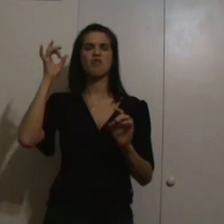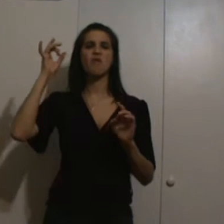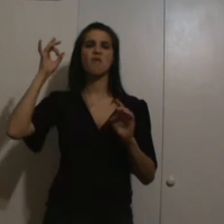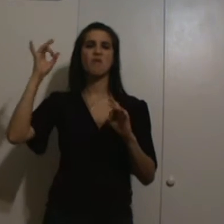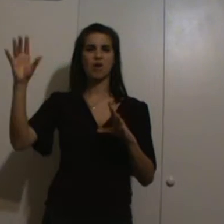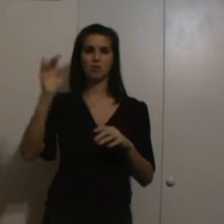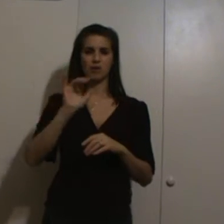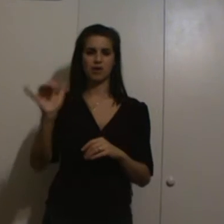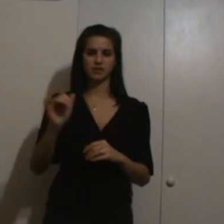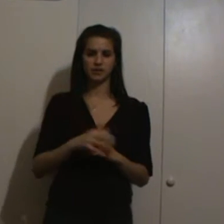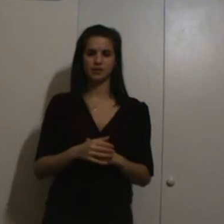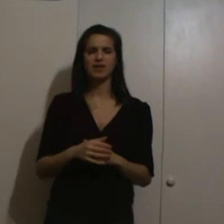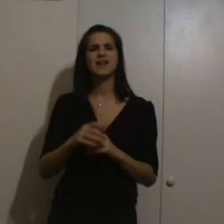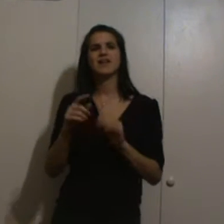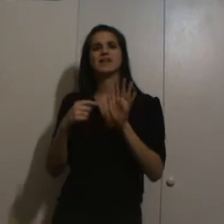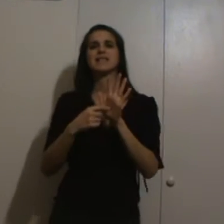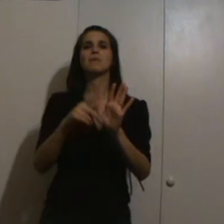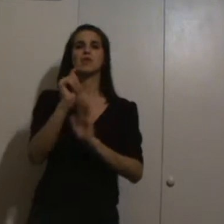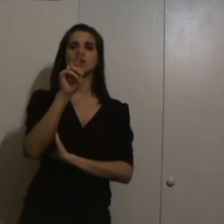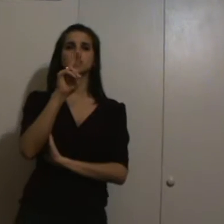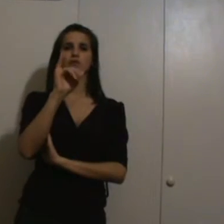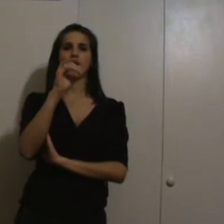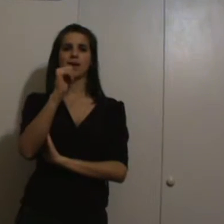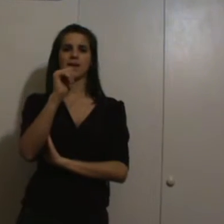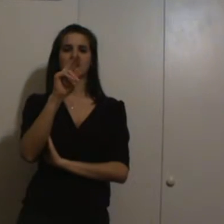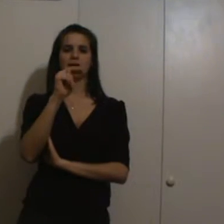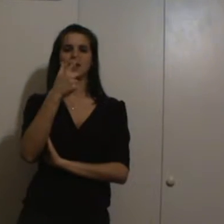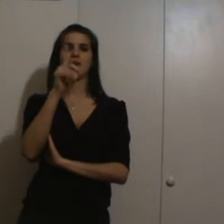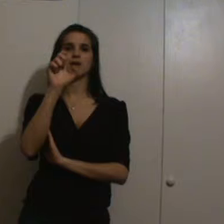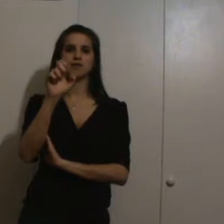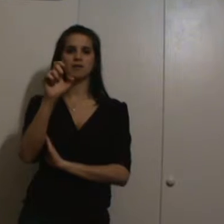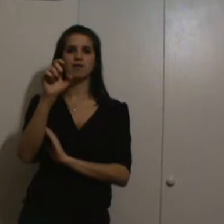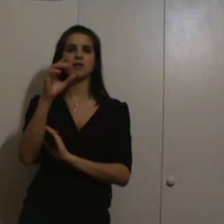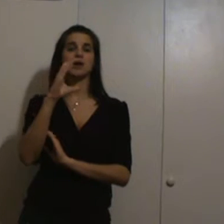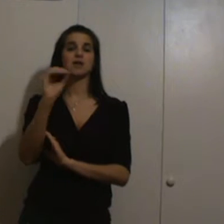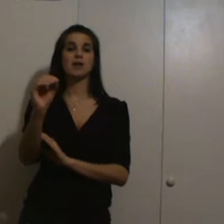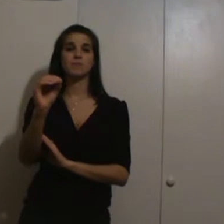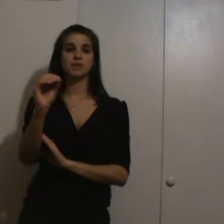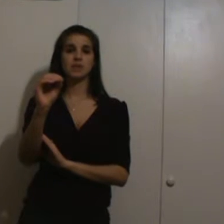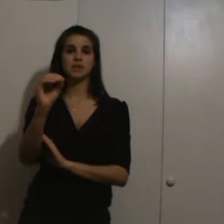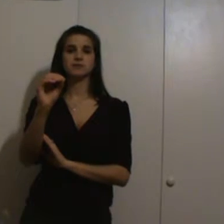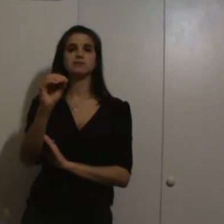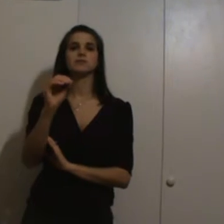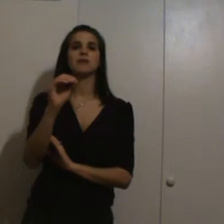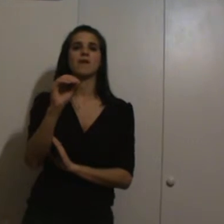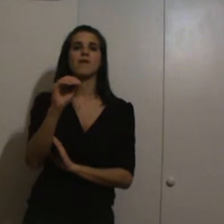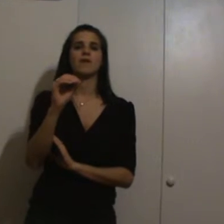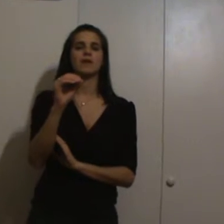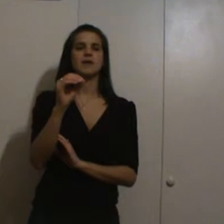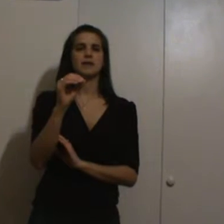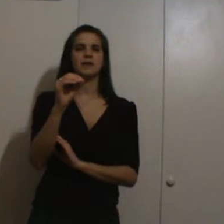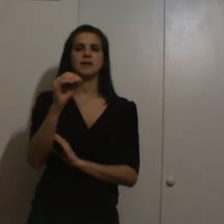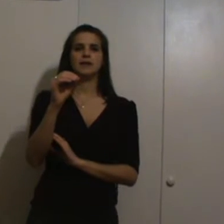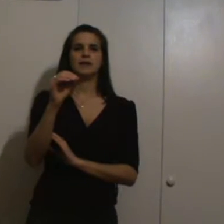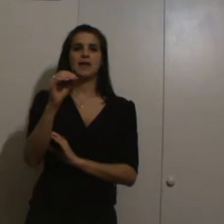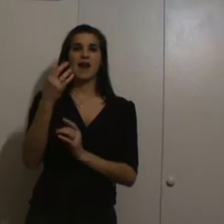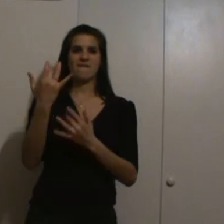1911 ended up with 150 women jumping to their deaths because